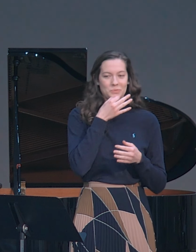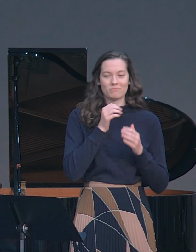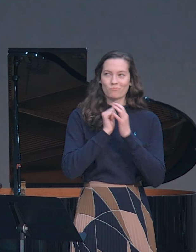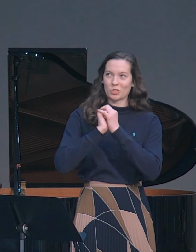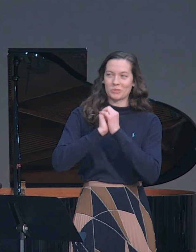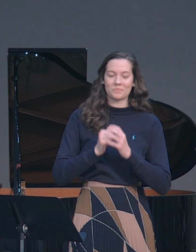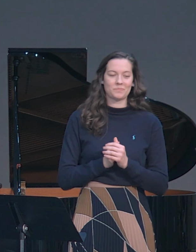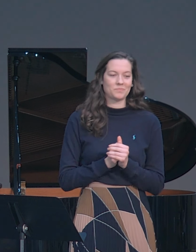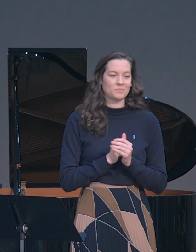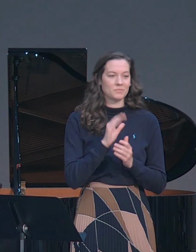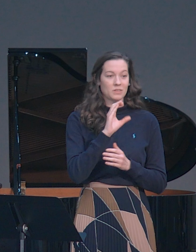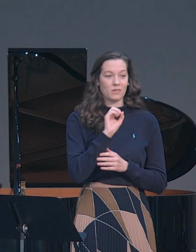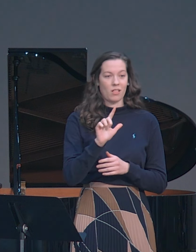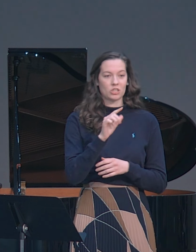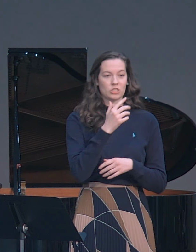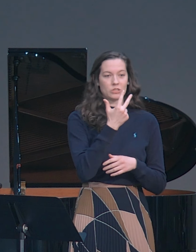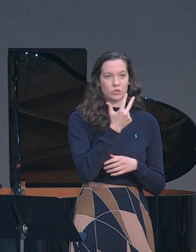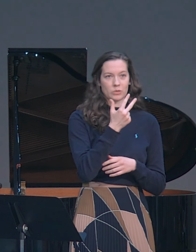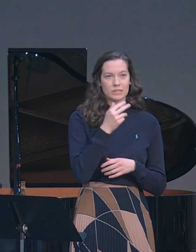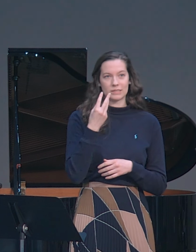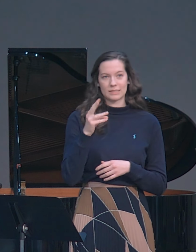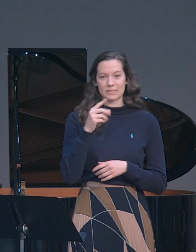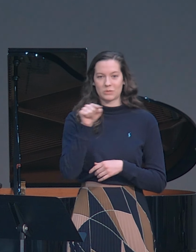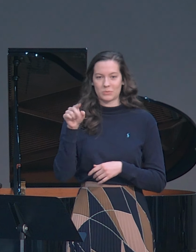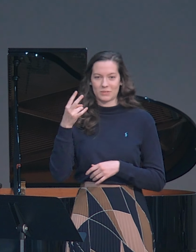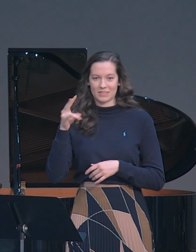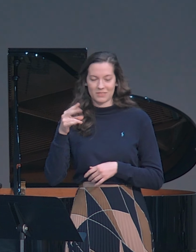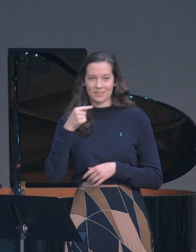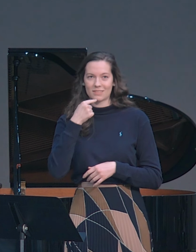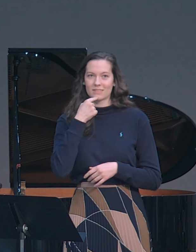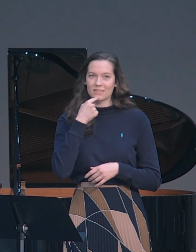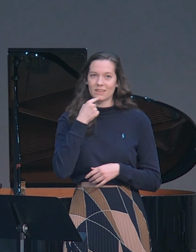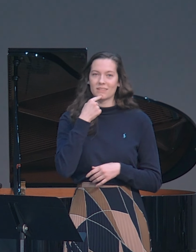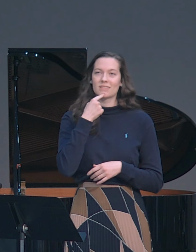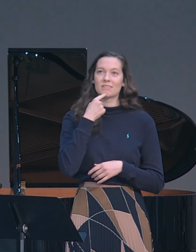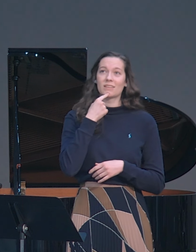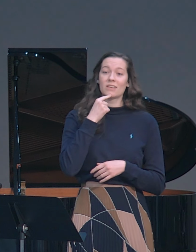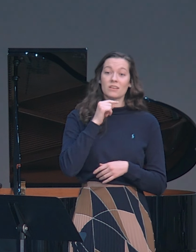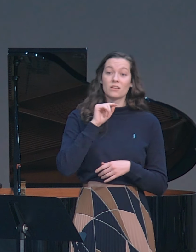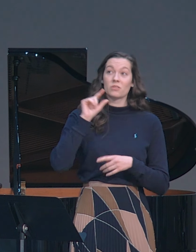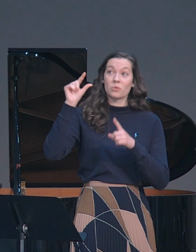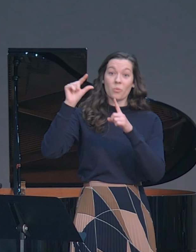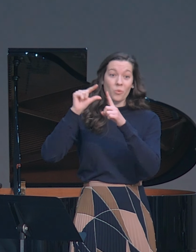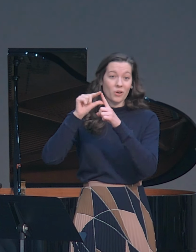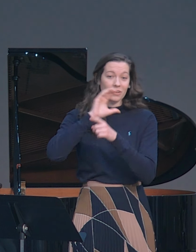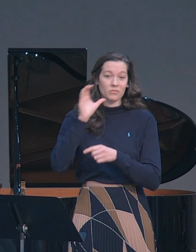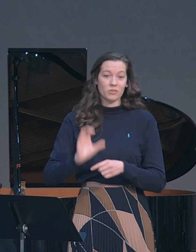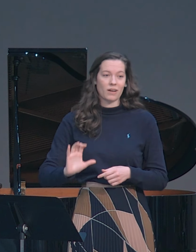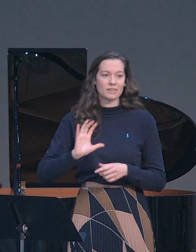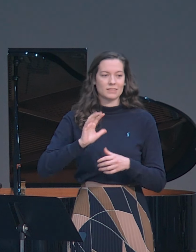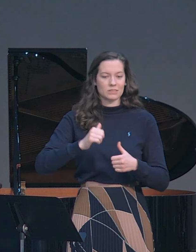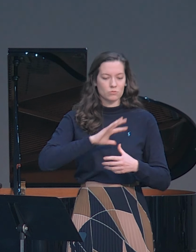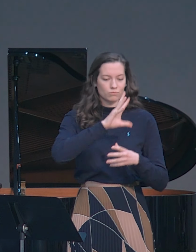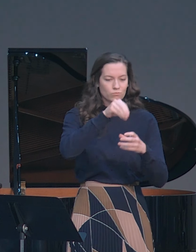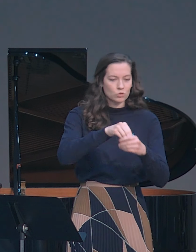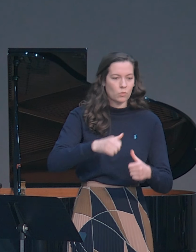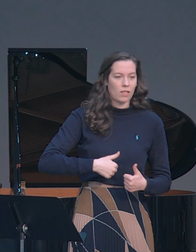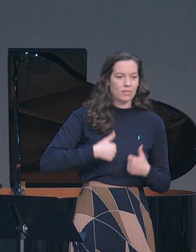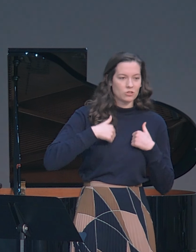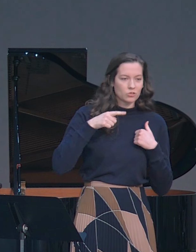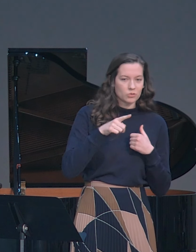Colossians 3, 16 and 17 says this, "Let the word of Christ dwell in you richly, teaching and admonishing one another in